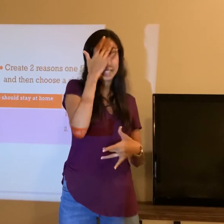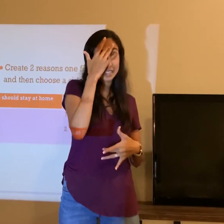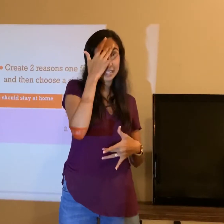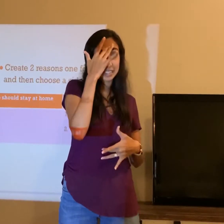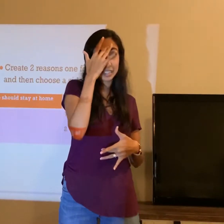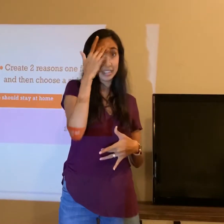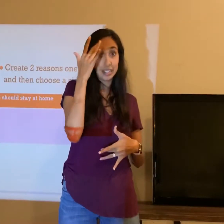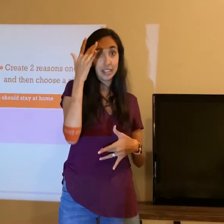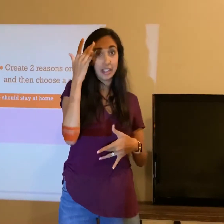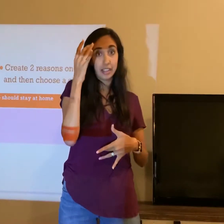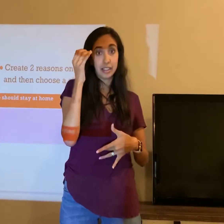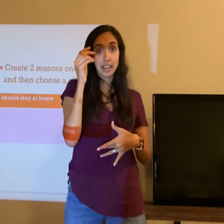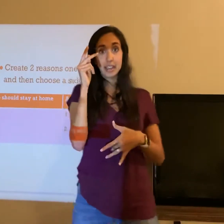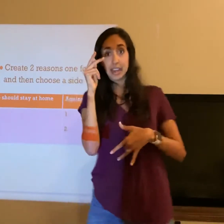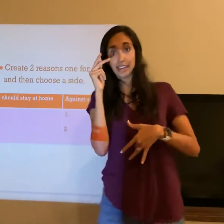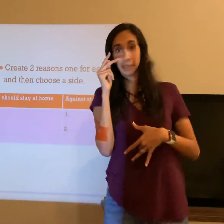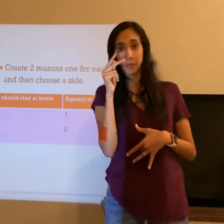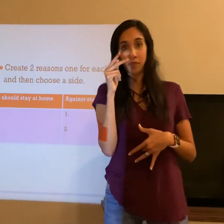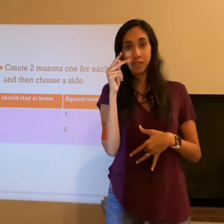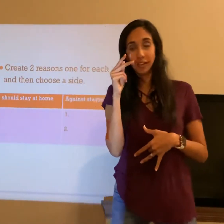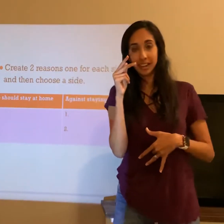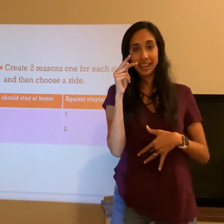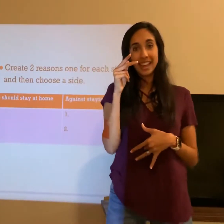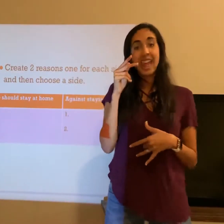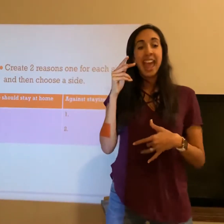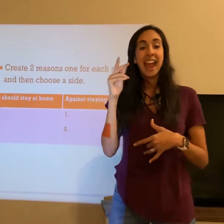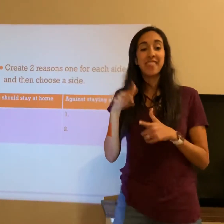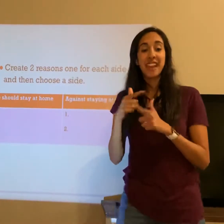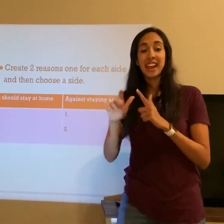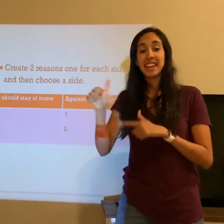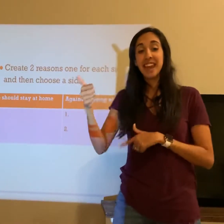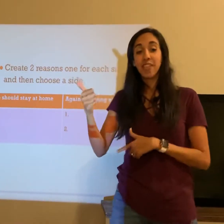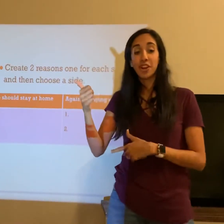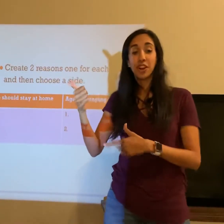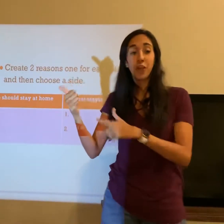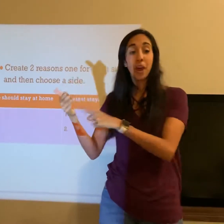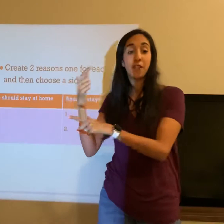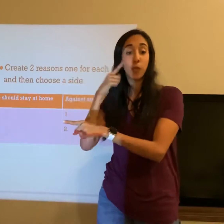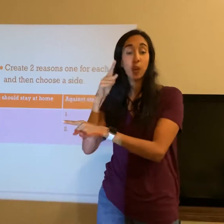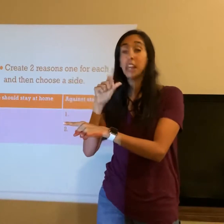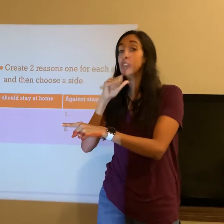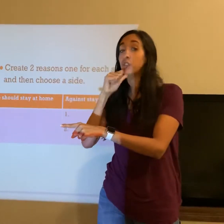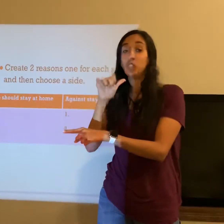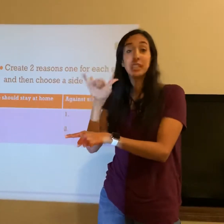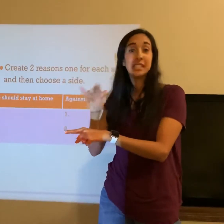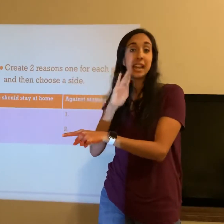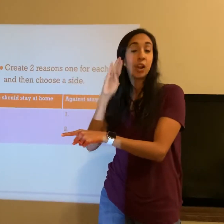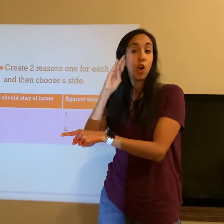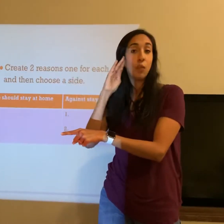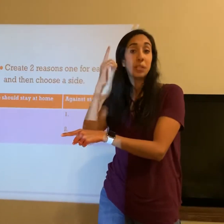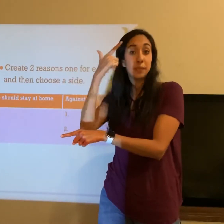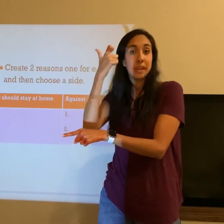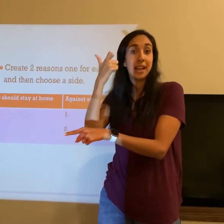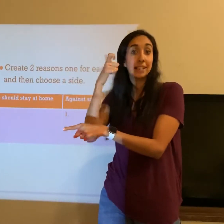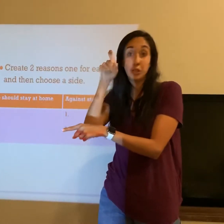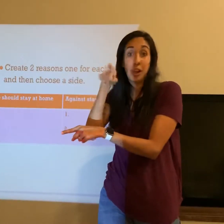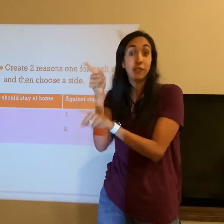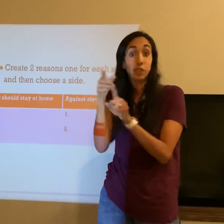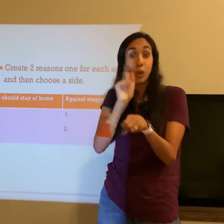sick. Okay? I need to move over. And then another one for you shouldn't stay at home is because you have to go